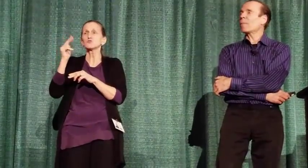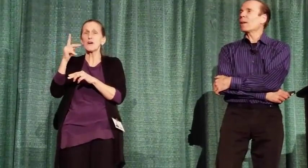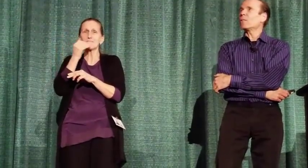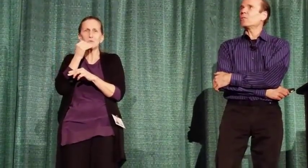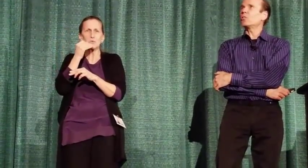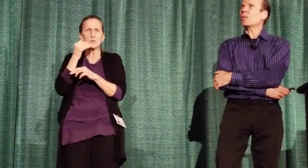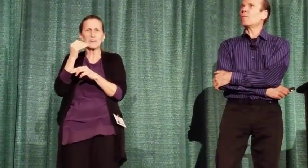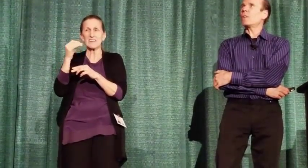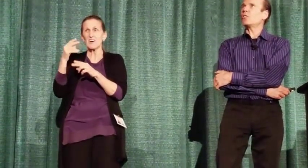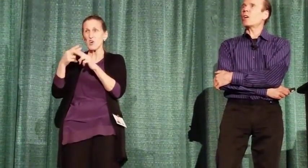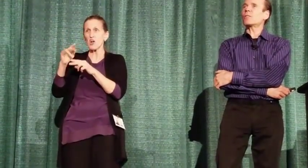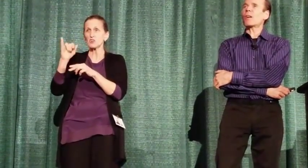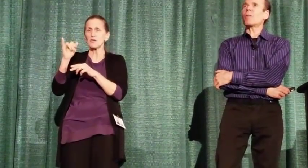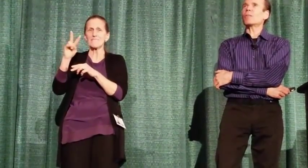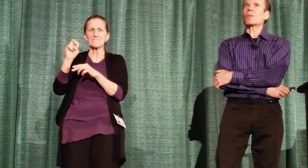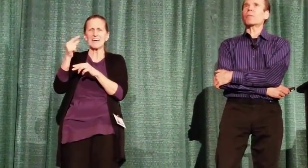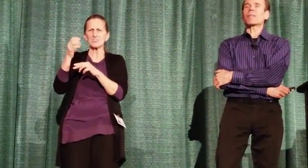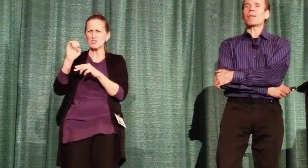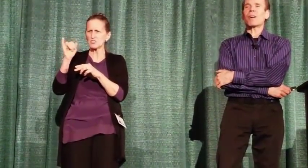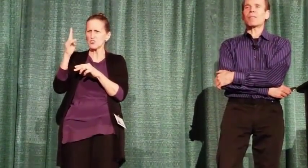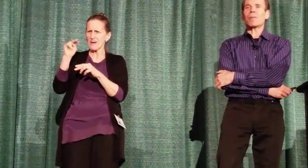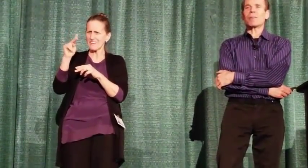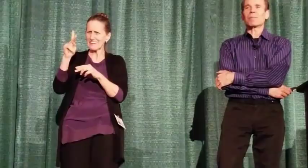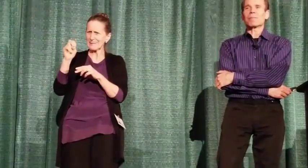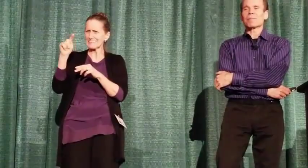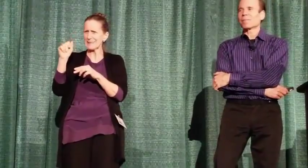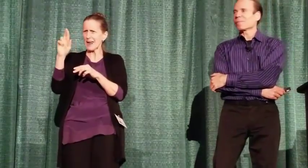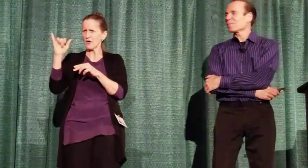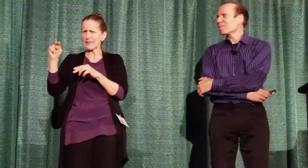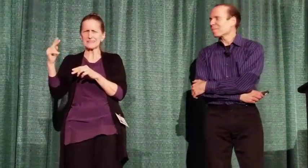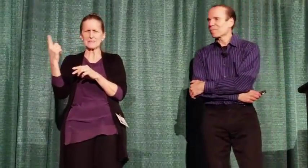that? A vegetarian or something like that.